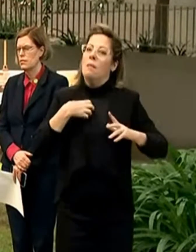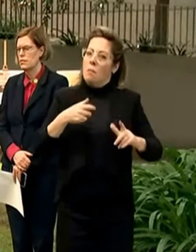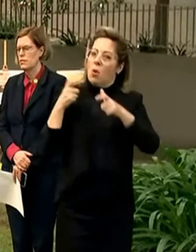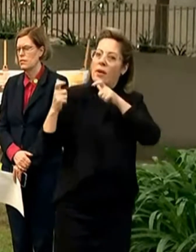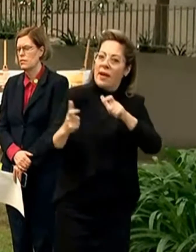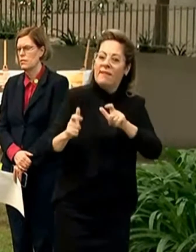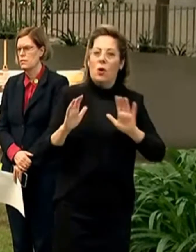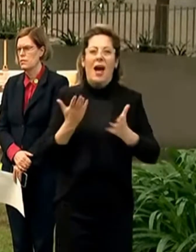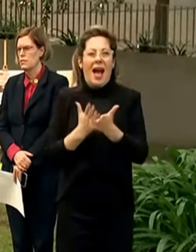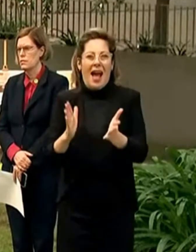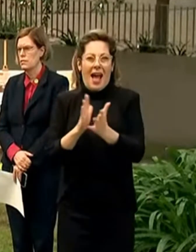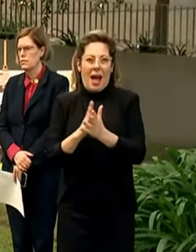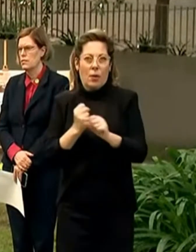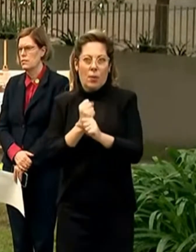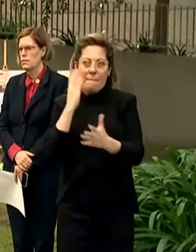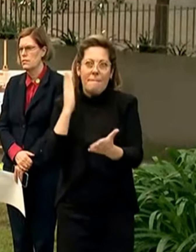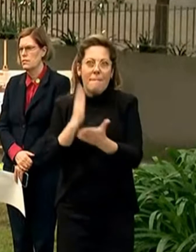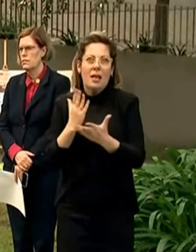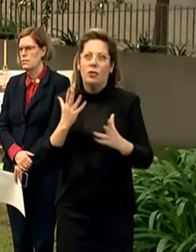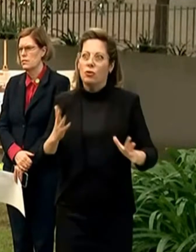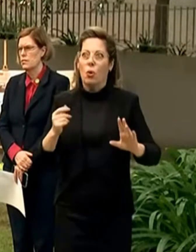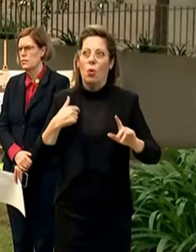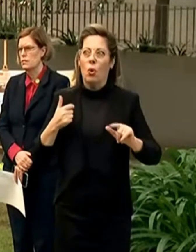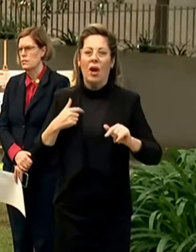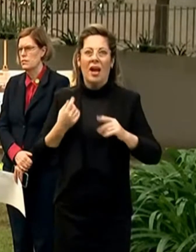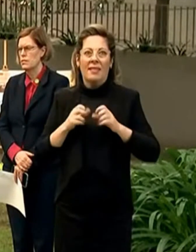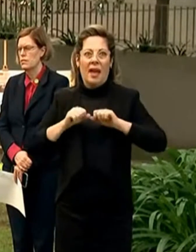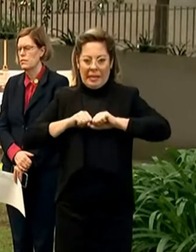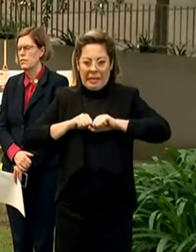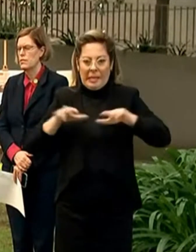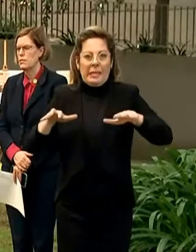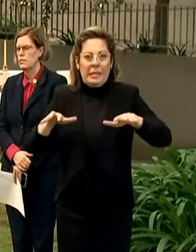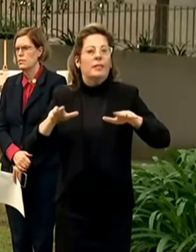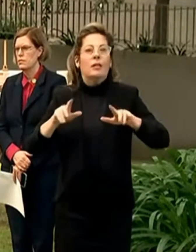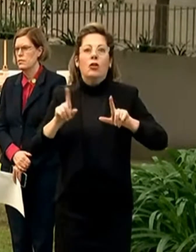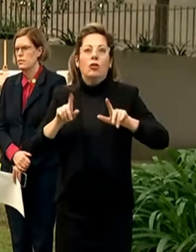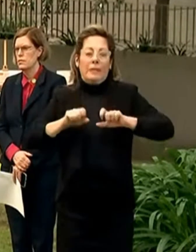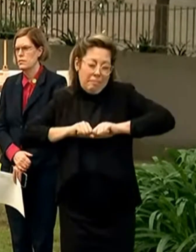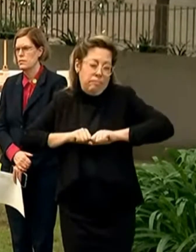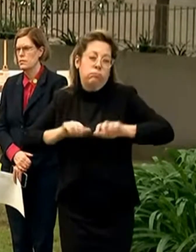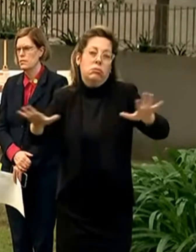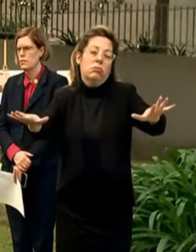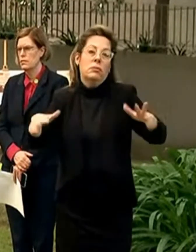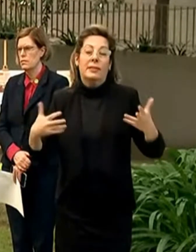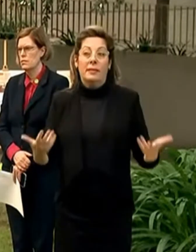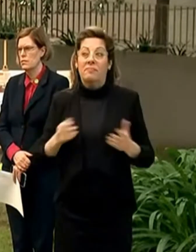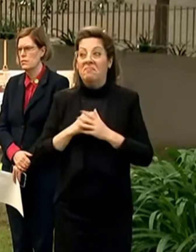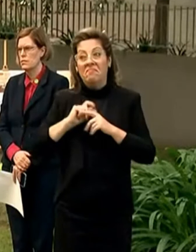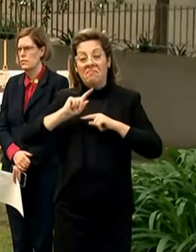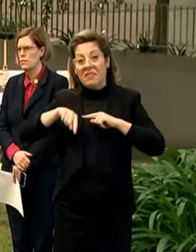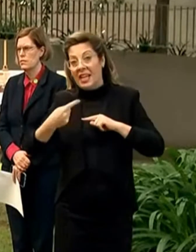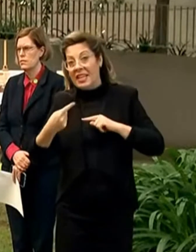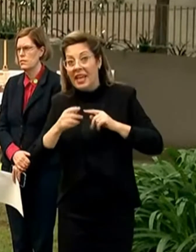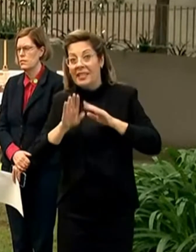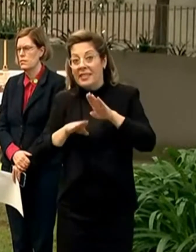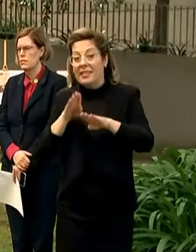how can we really break the back of this current chain which is coming through New South Wales. And this is the next stage in the evolving